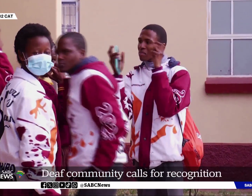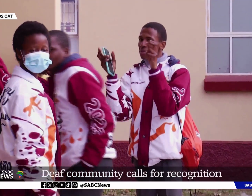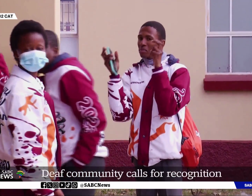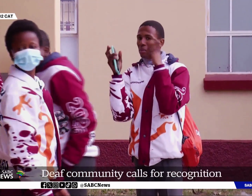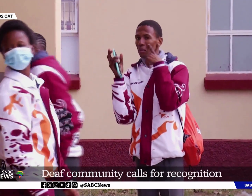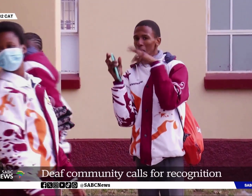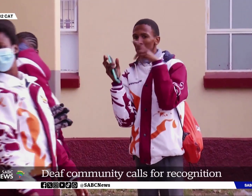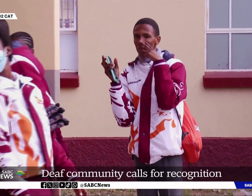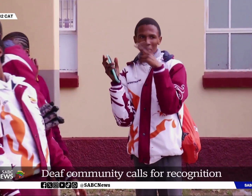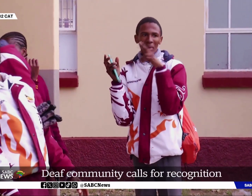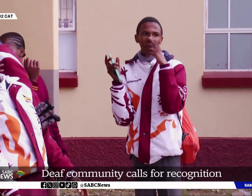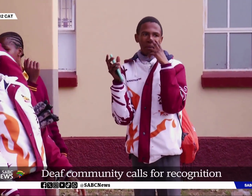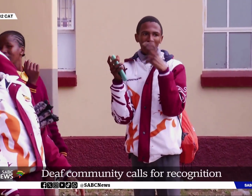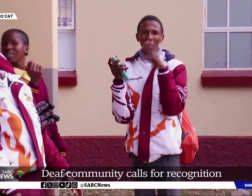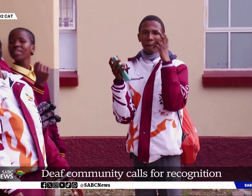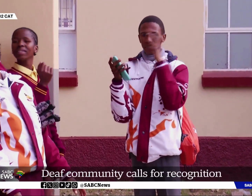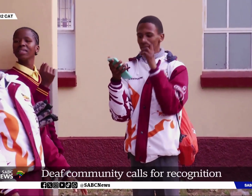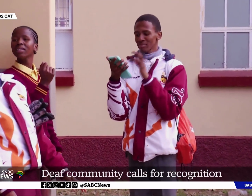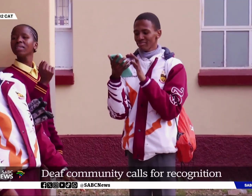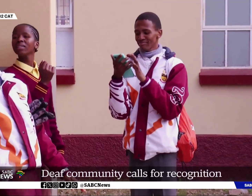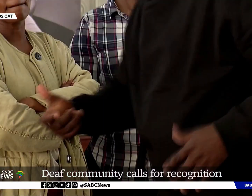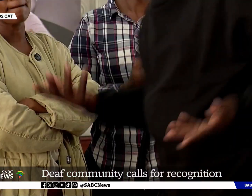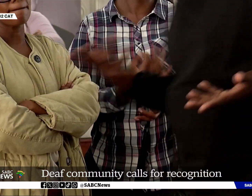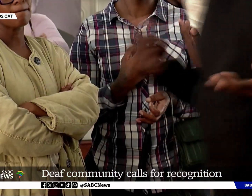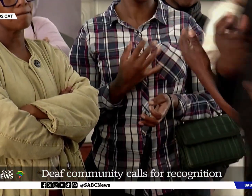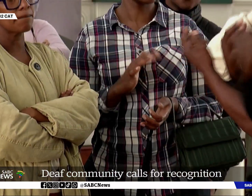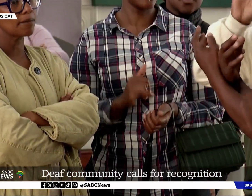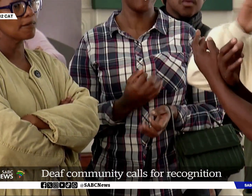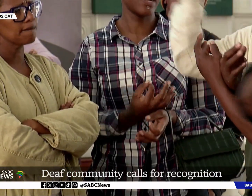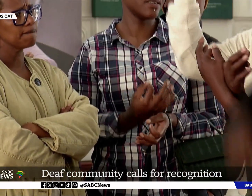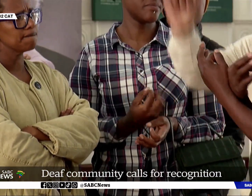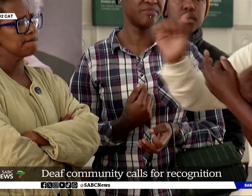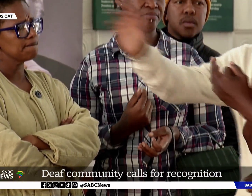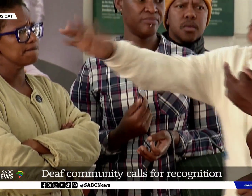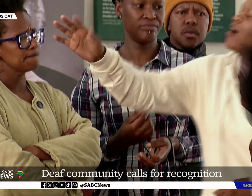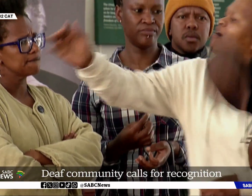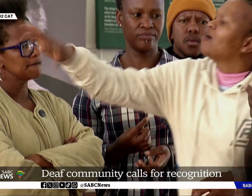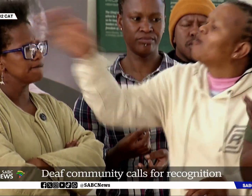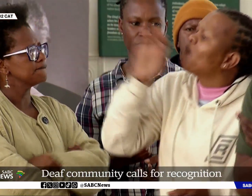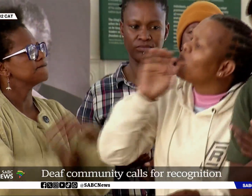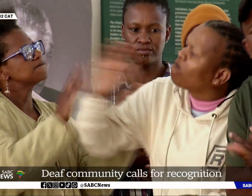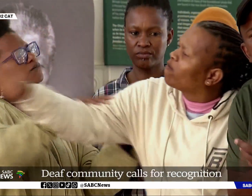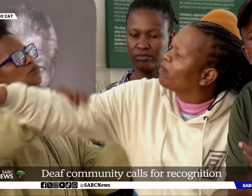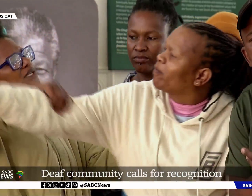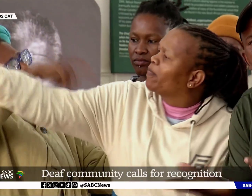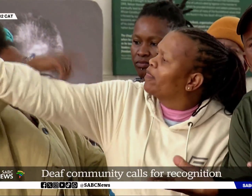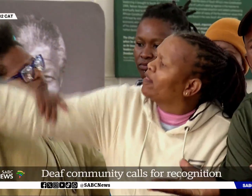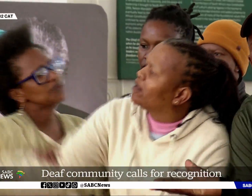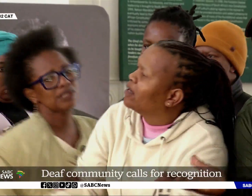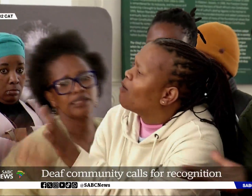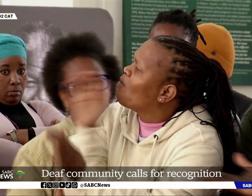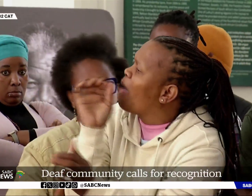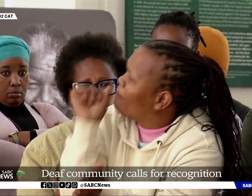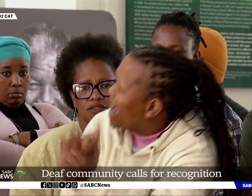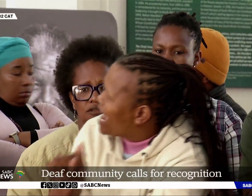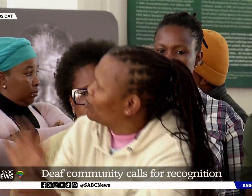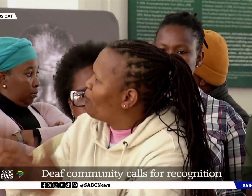The different dialects of signing is the major problem that causes language barrier within this community. In Mthatha, the deaf